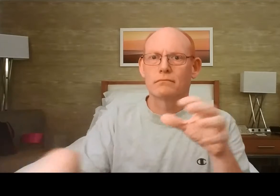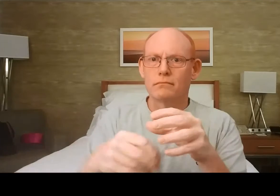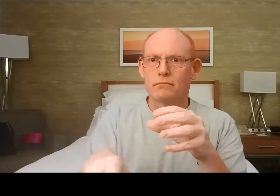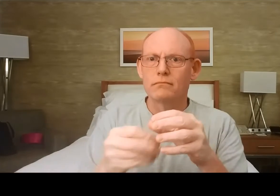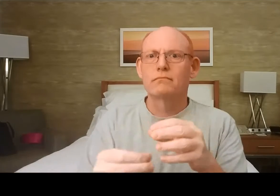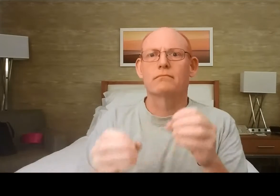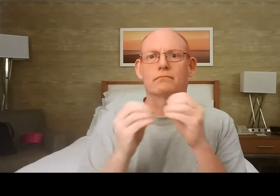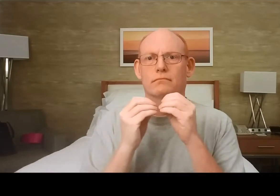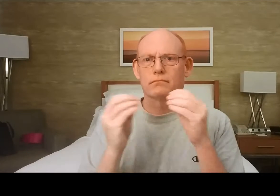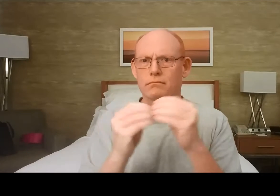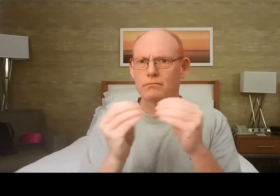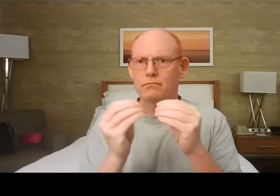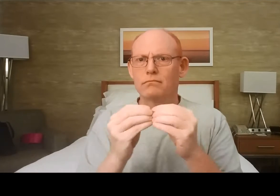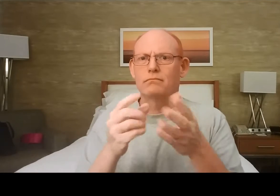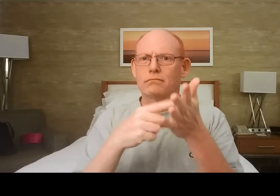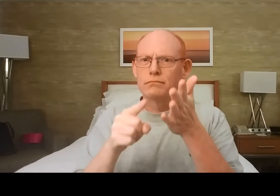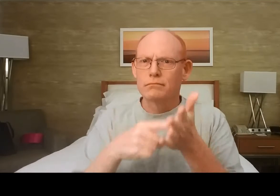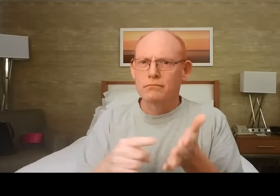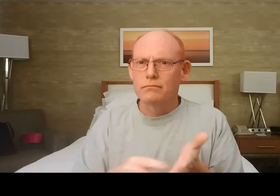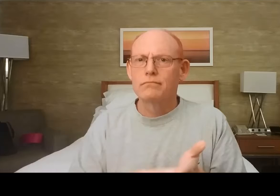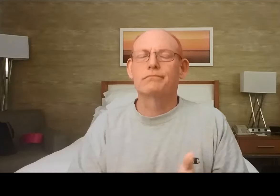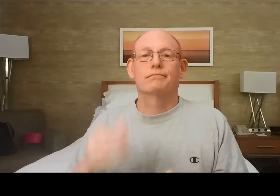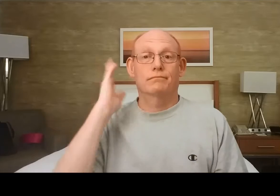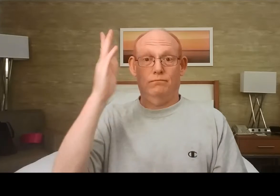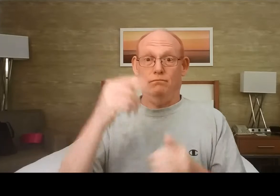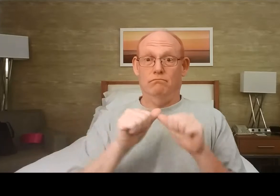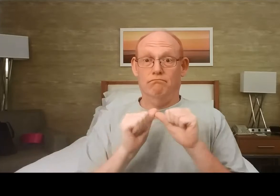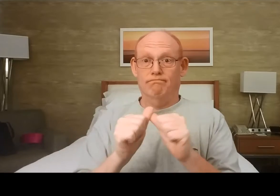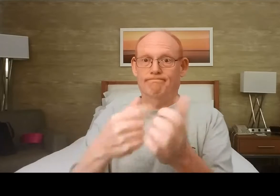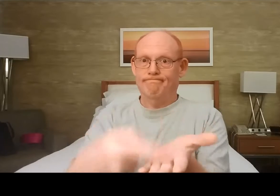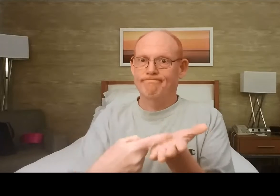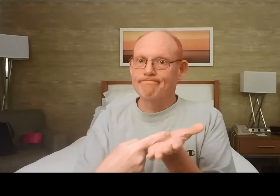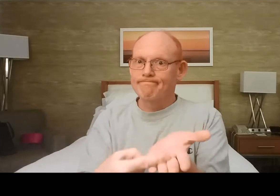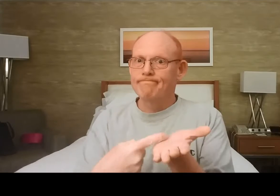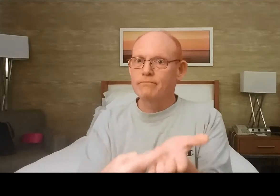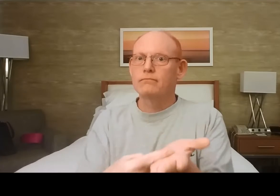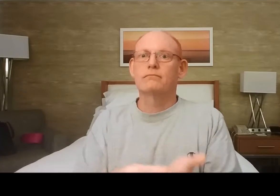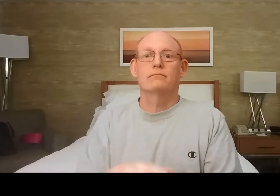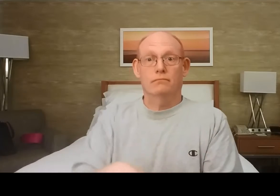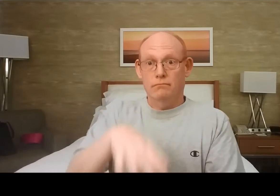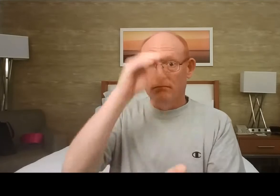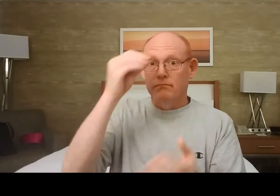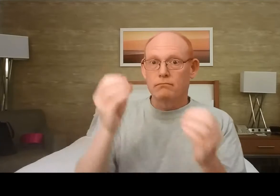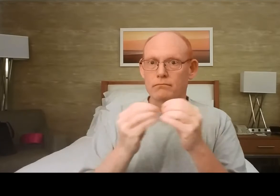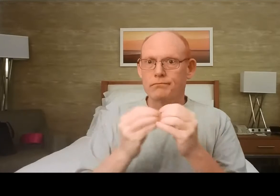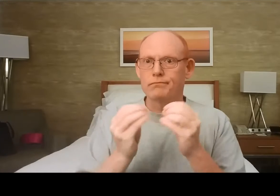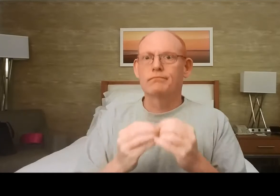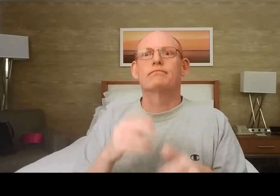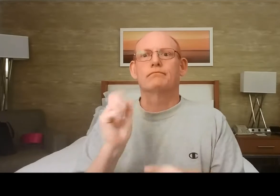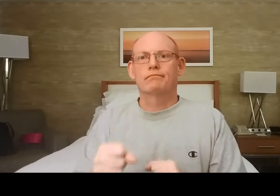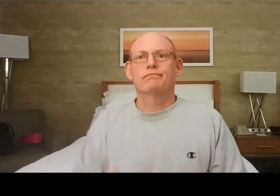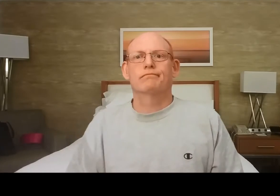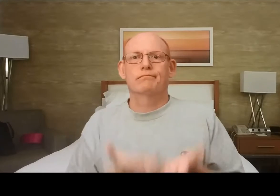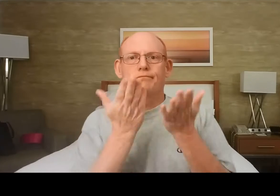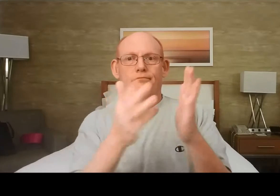My website's not going down. I'll be adding more ideas and solutions and doing more investigating, having